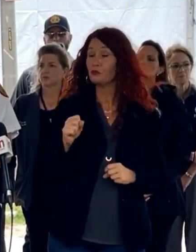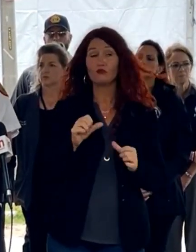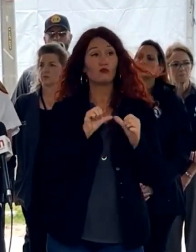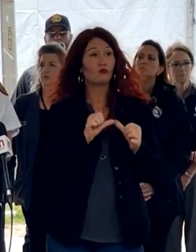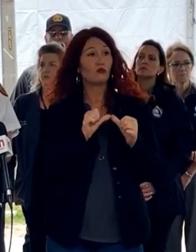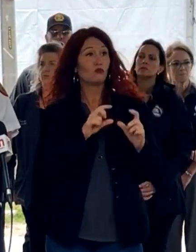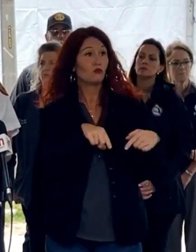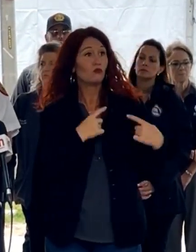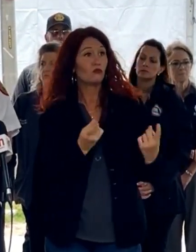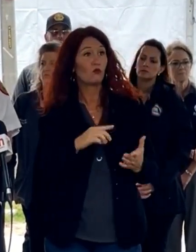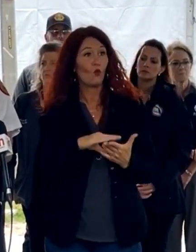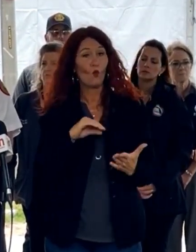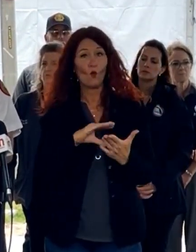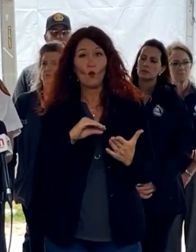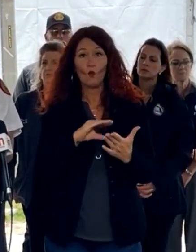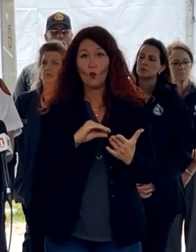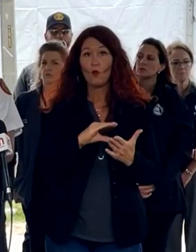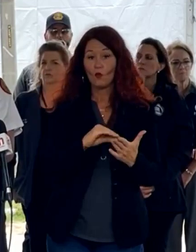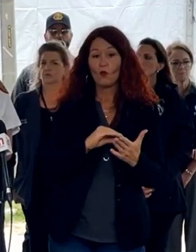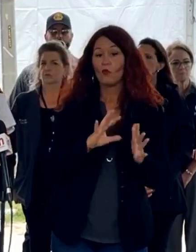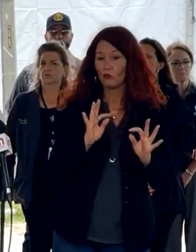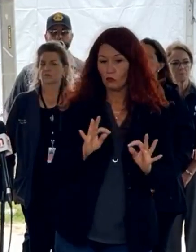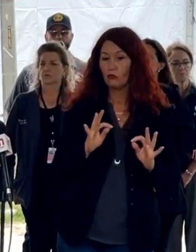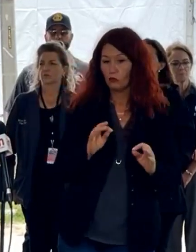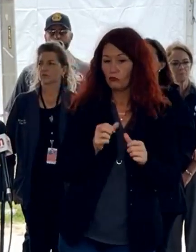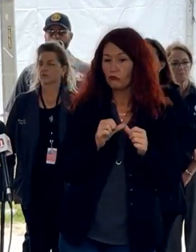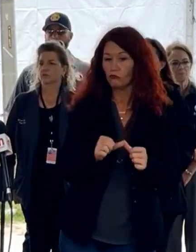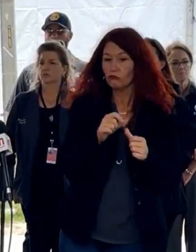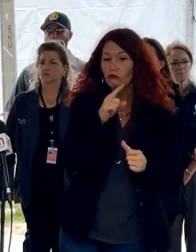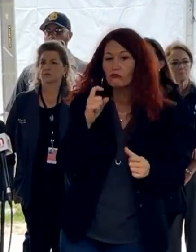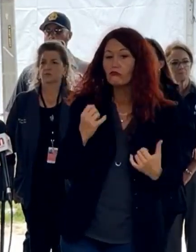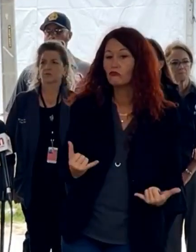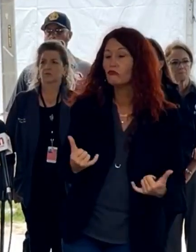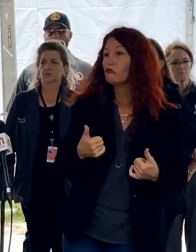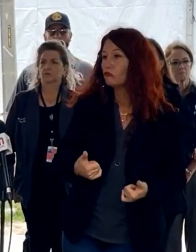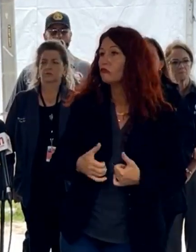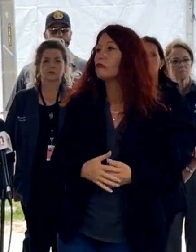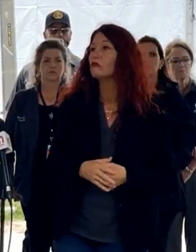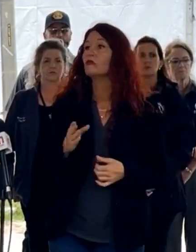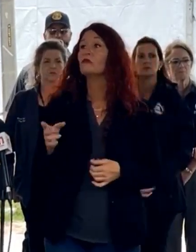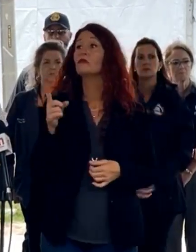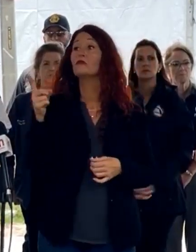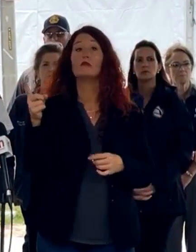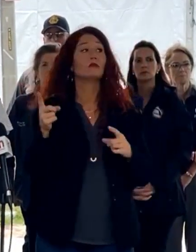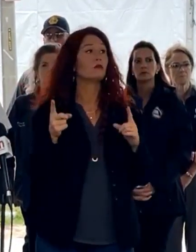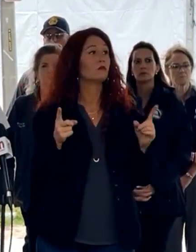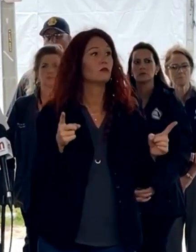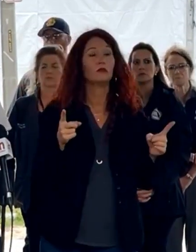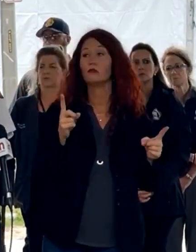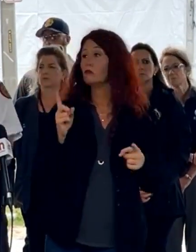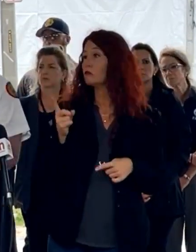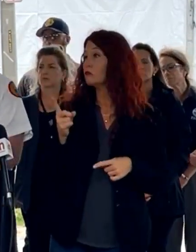water anytime there needs, and yes, that's been clear. Over here, followed by the lady in the